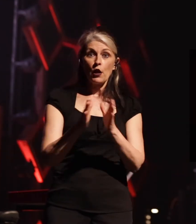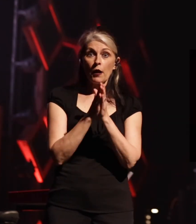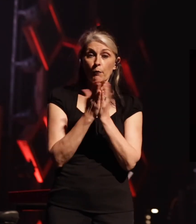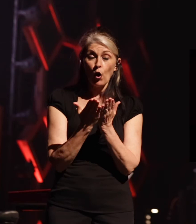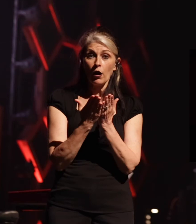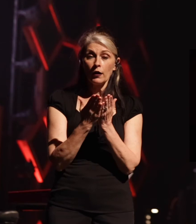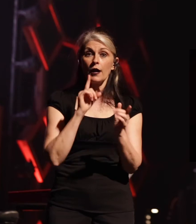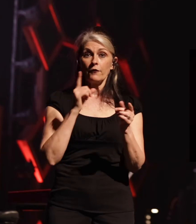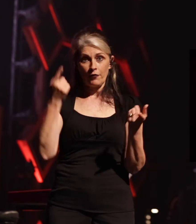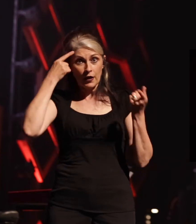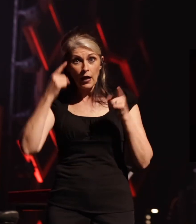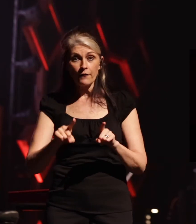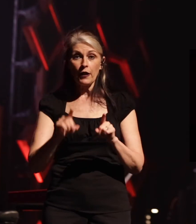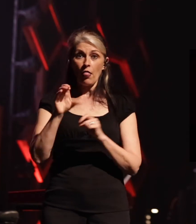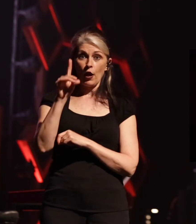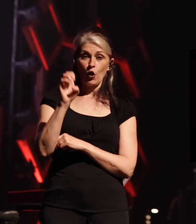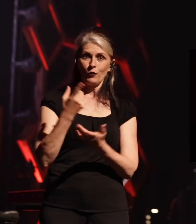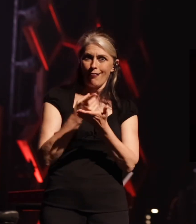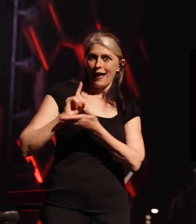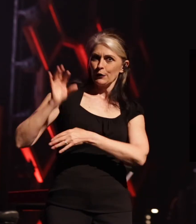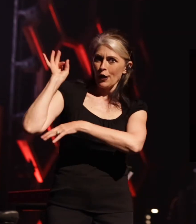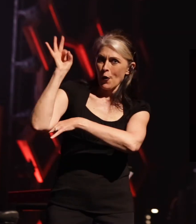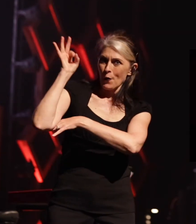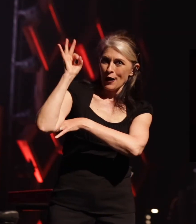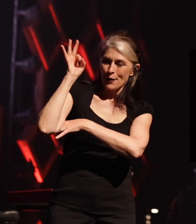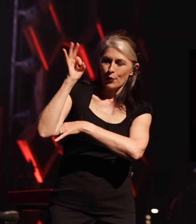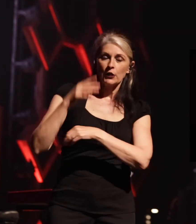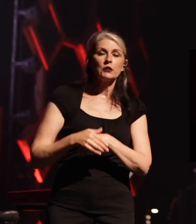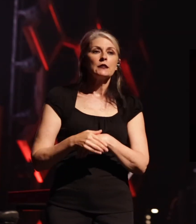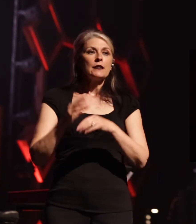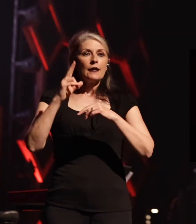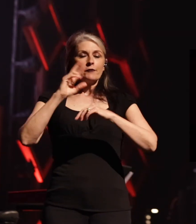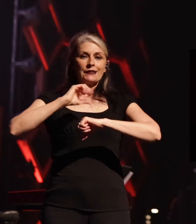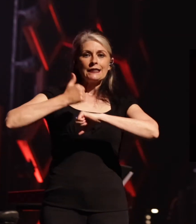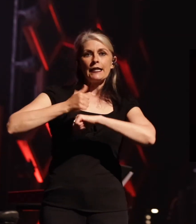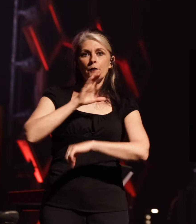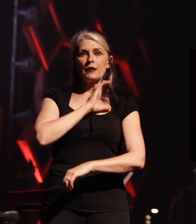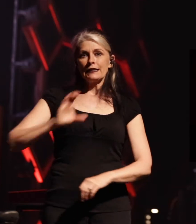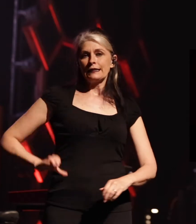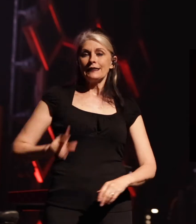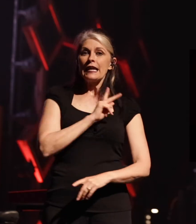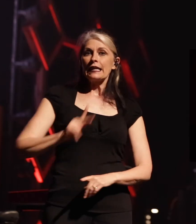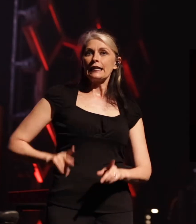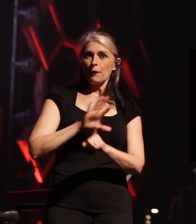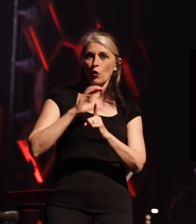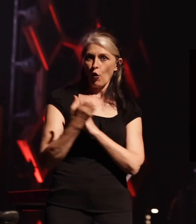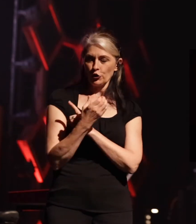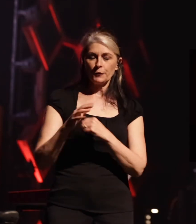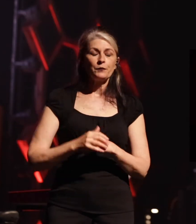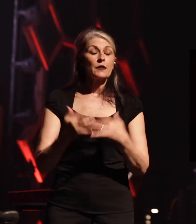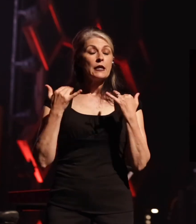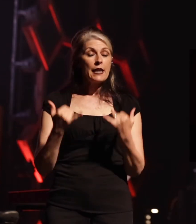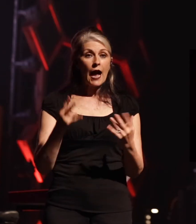long time about last week, did we not? And building this kingdom culture, as Trevor Christmas said a couple weeks ago. Now what we're going to see for the rest